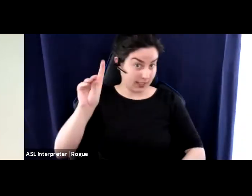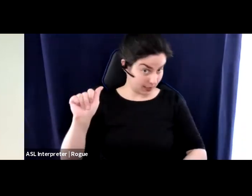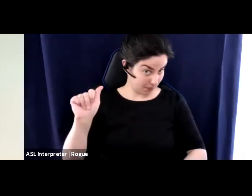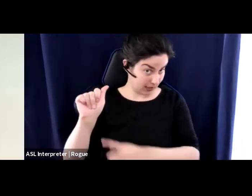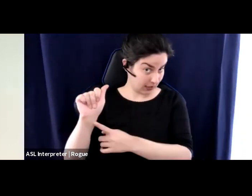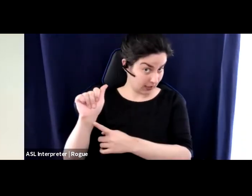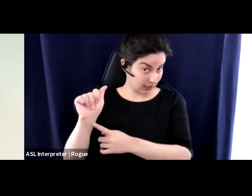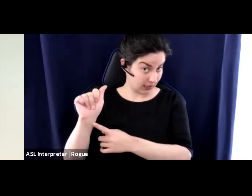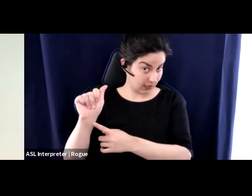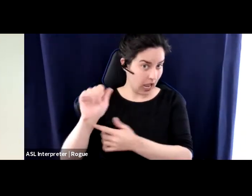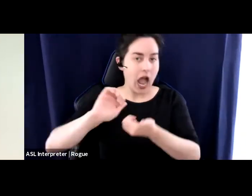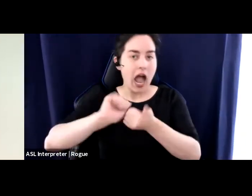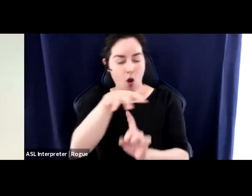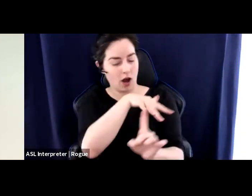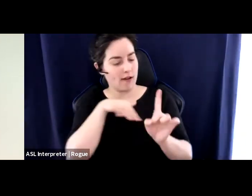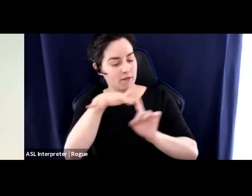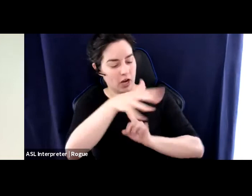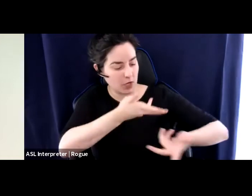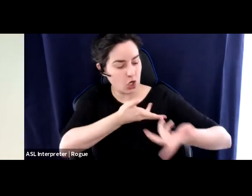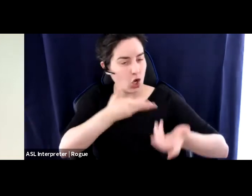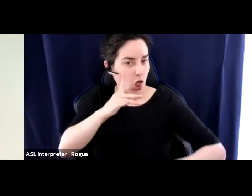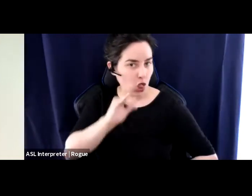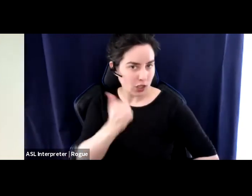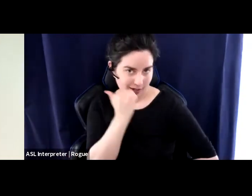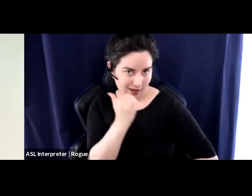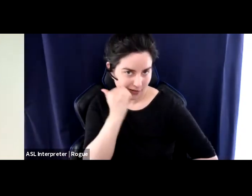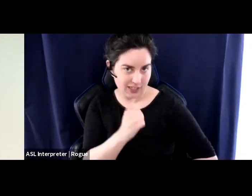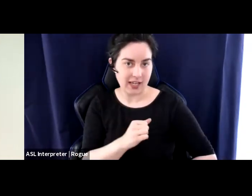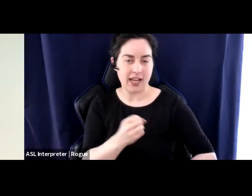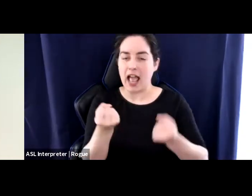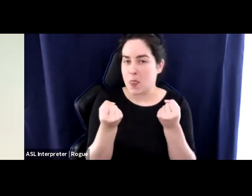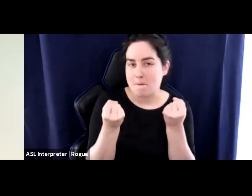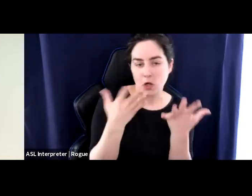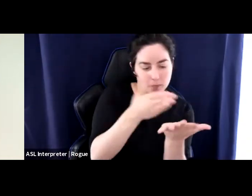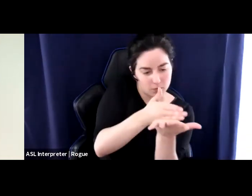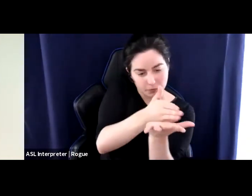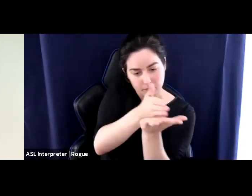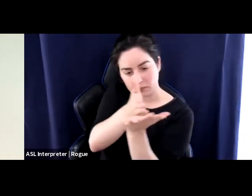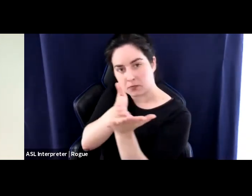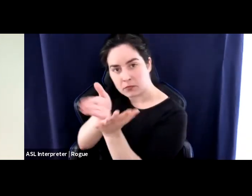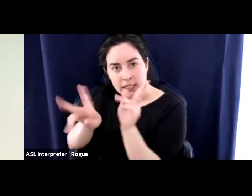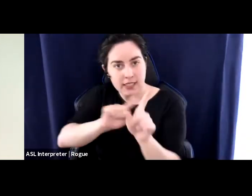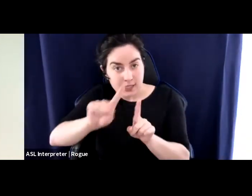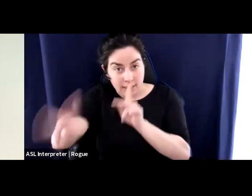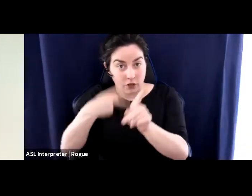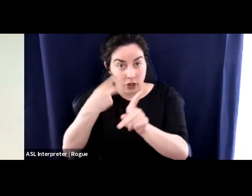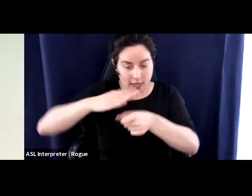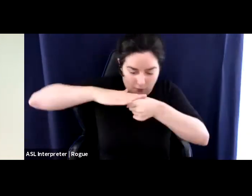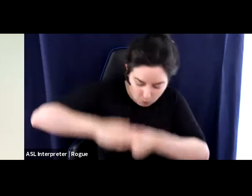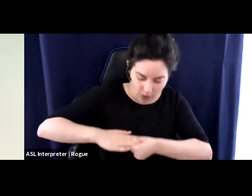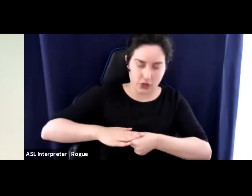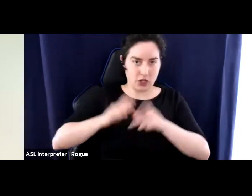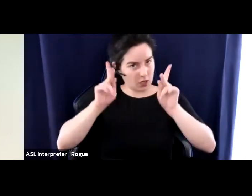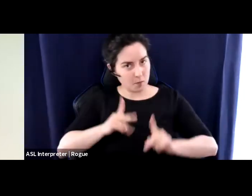persons interact with their environments, and the multiple and intersecting forms of marginalization and discrimination faced by